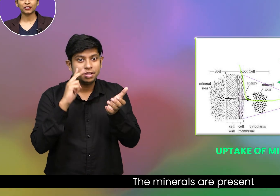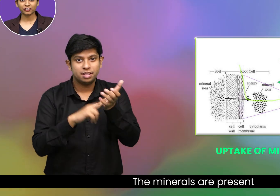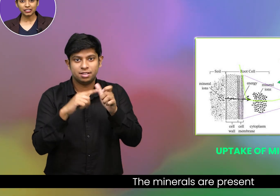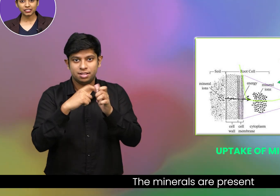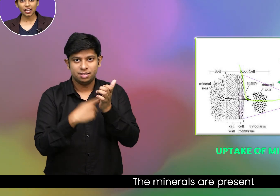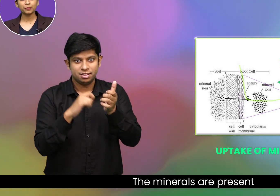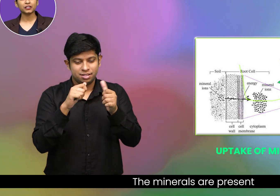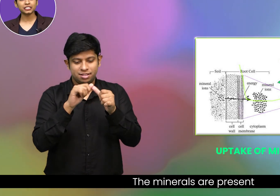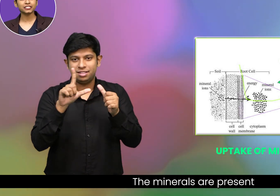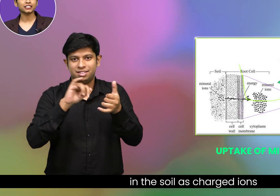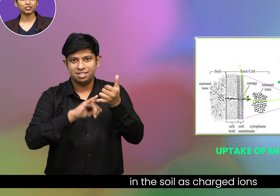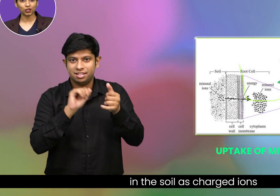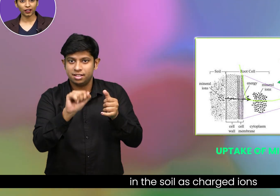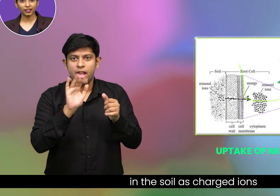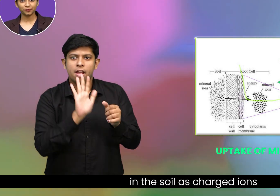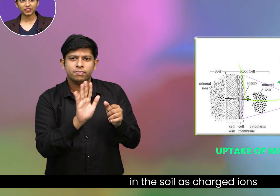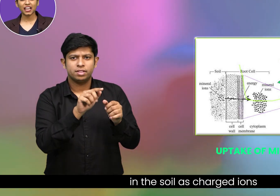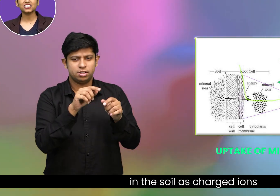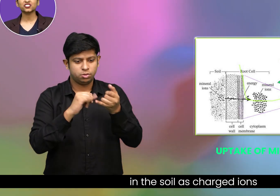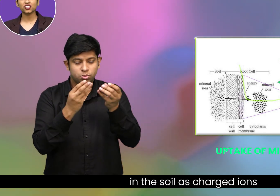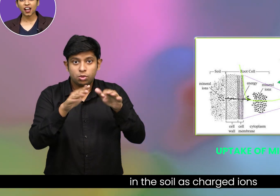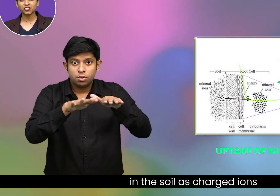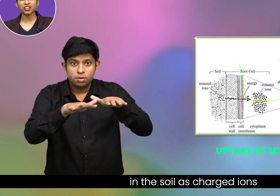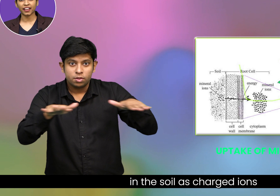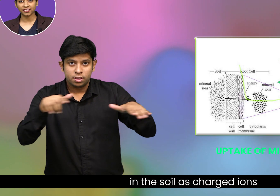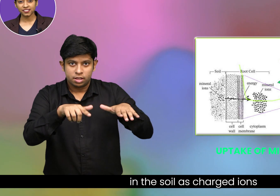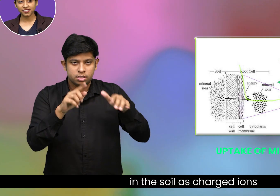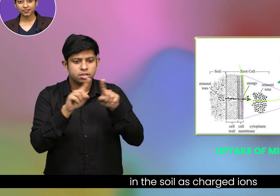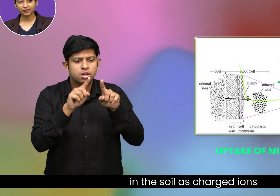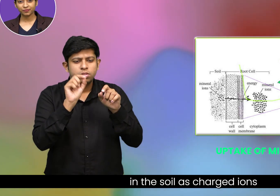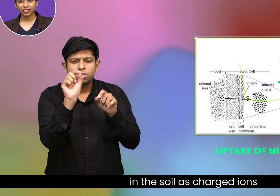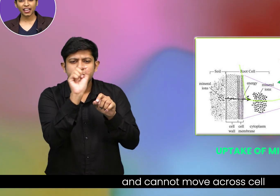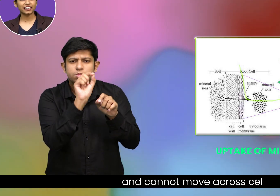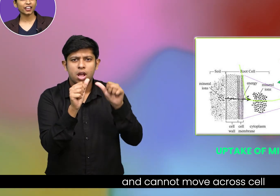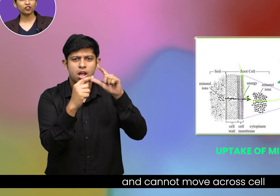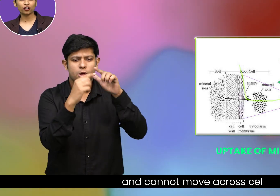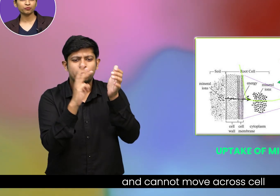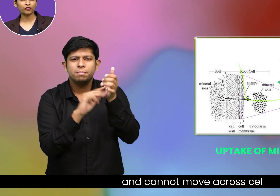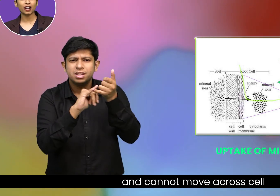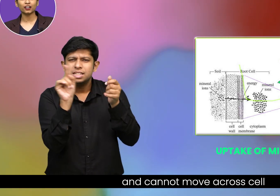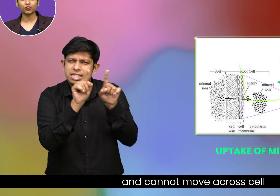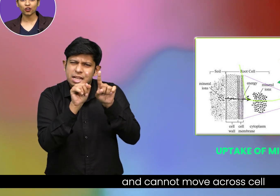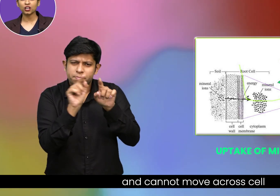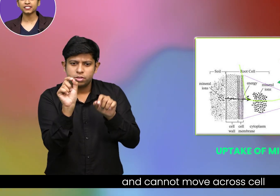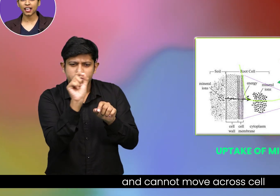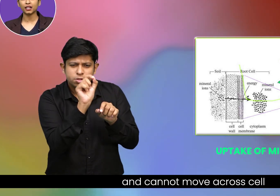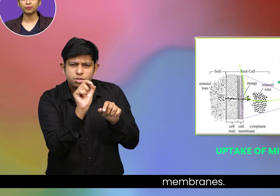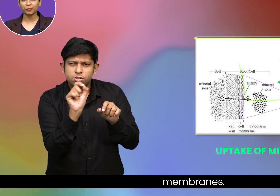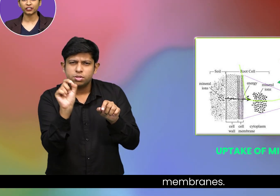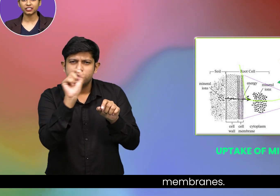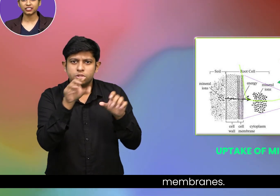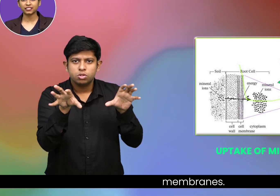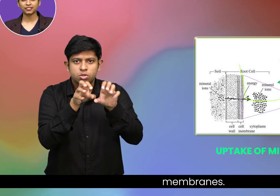The minerals are present in the soil as charged ions and cannot move across